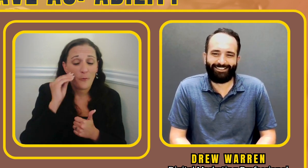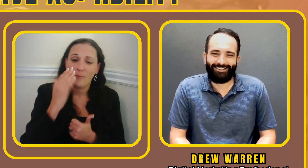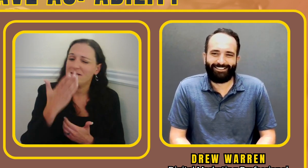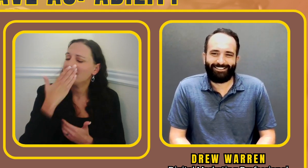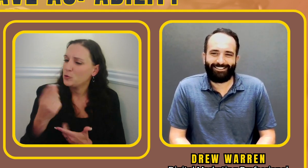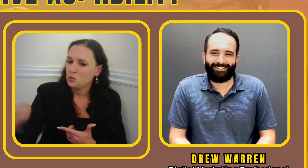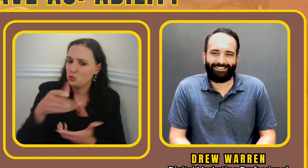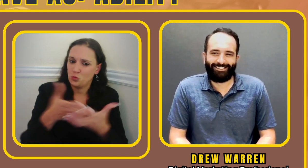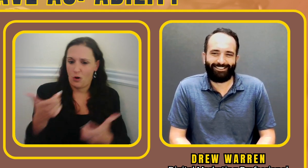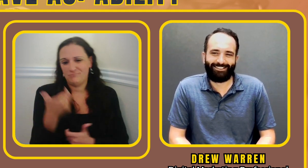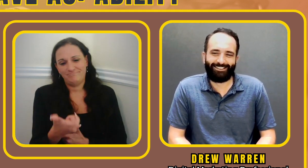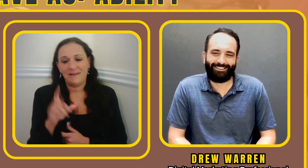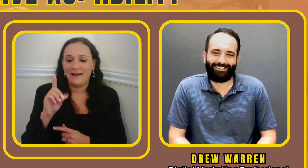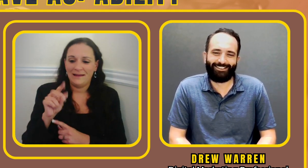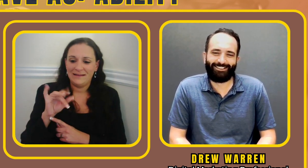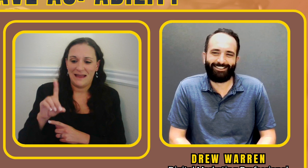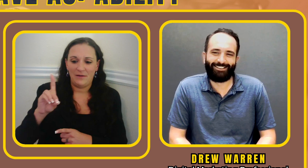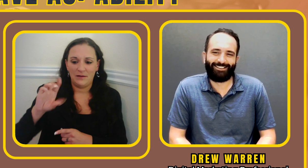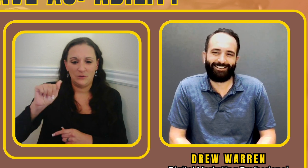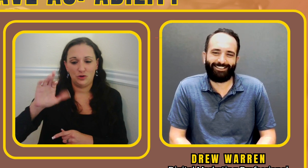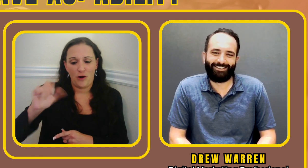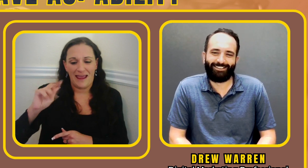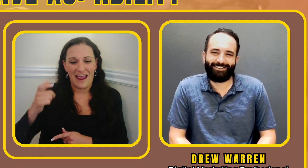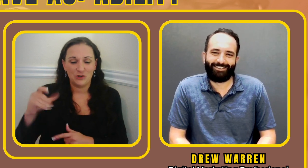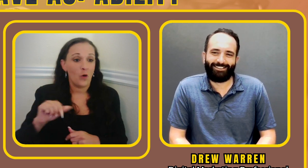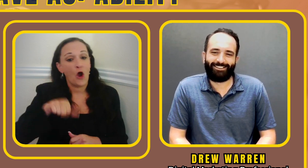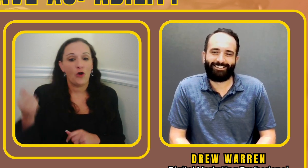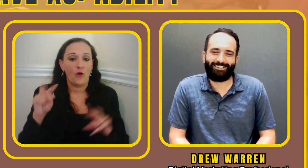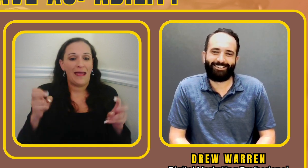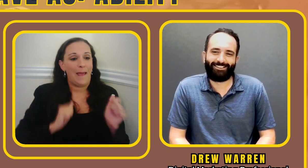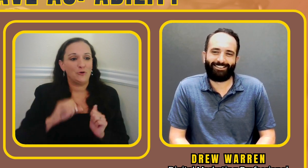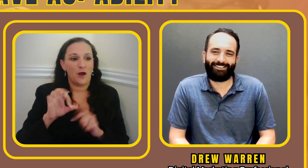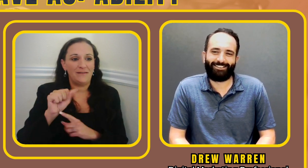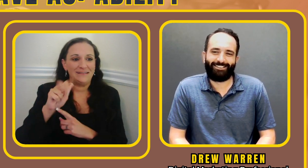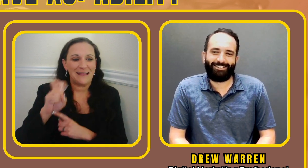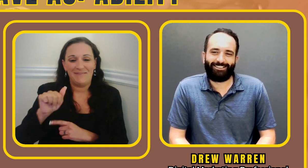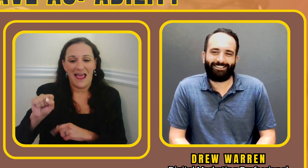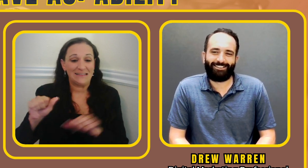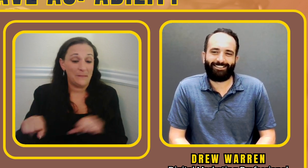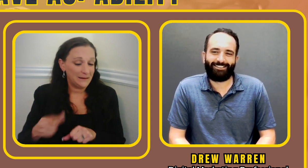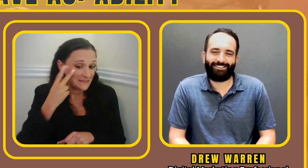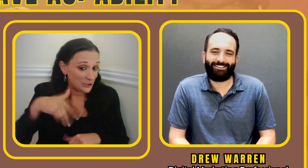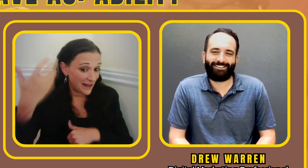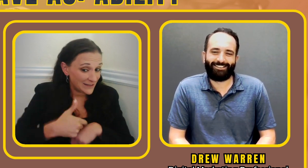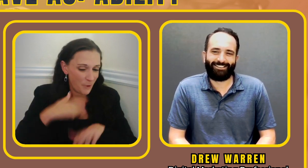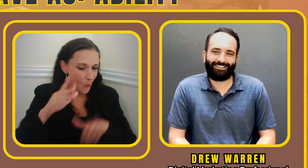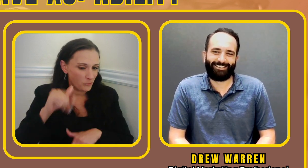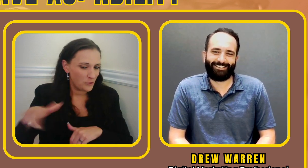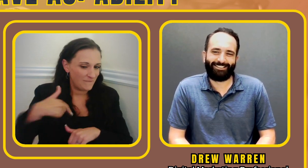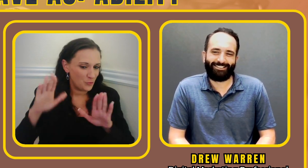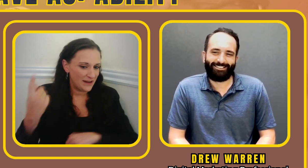so much. David Darkangelo, another episode of Save as Ability. We'll see you next time. I hope you have a great day.